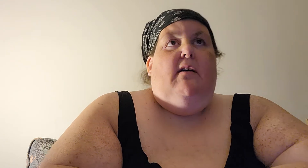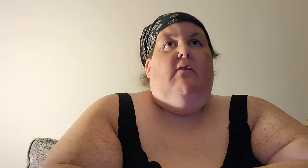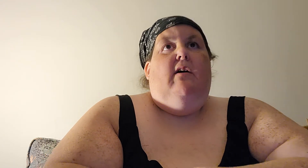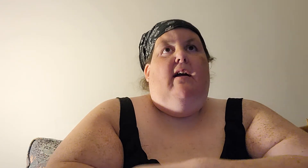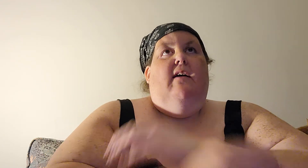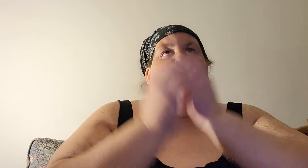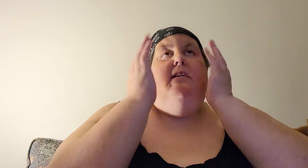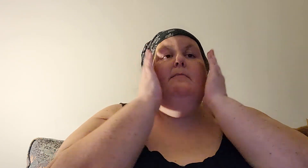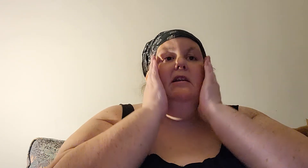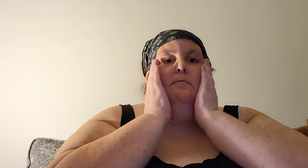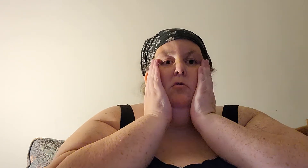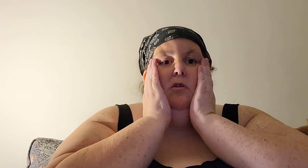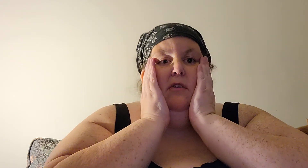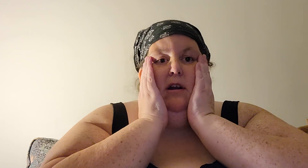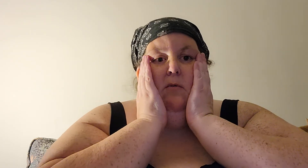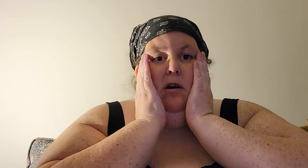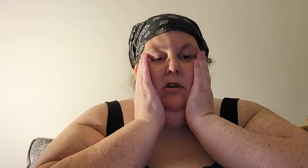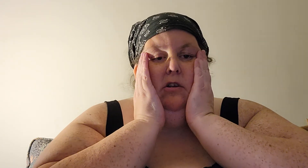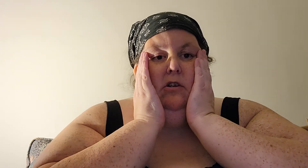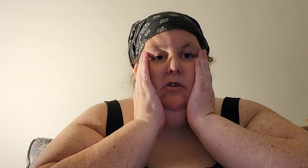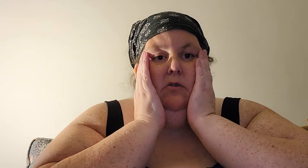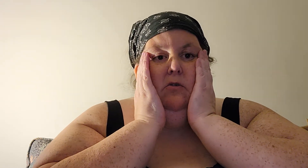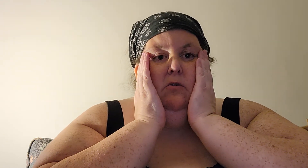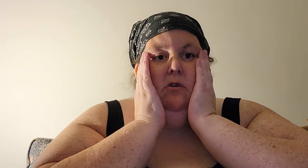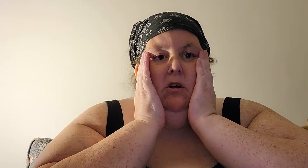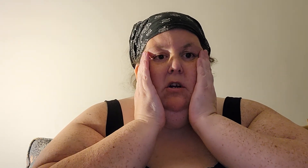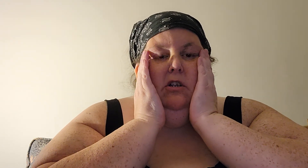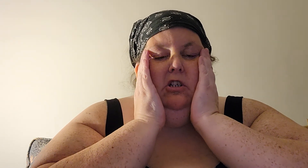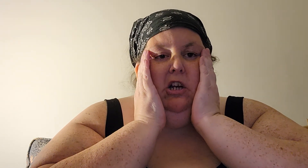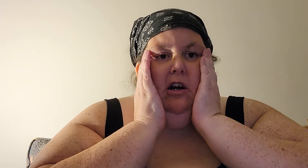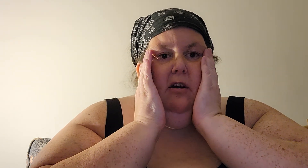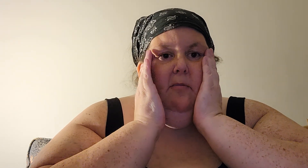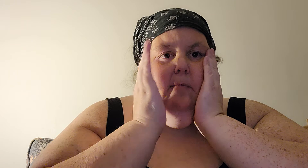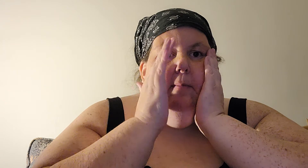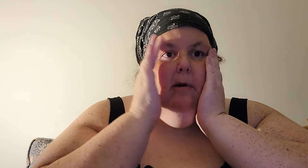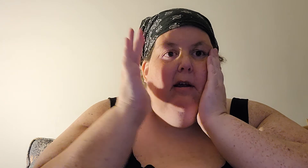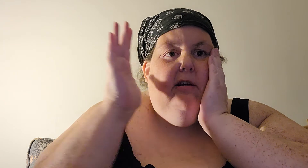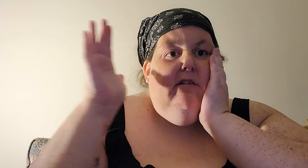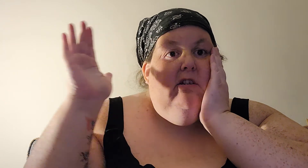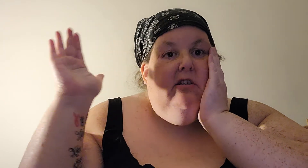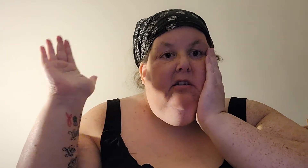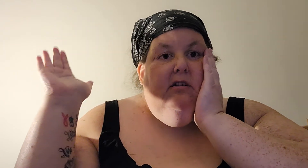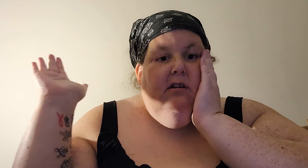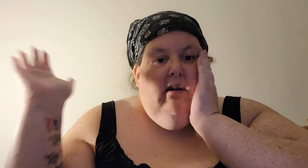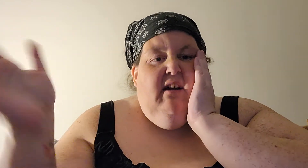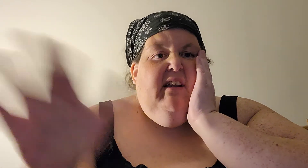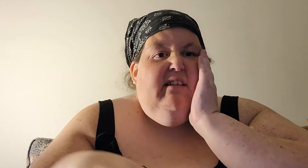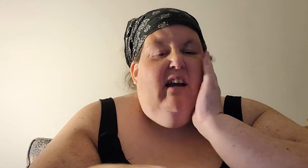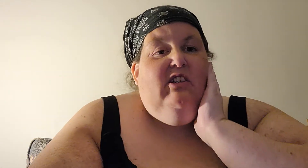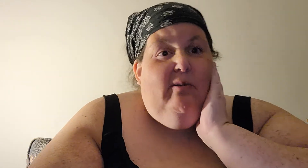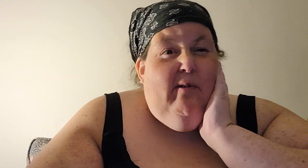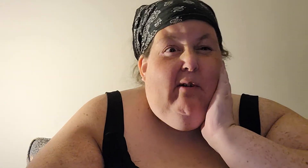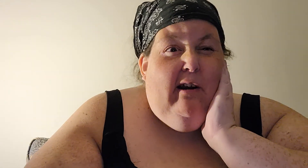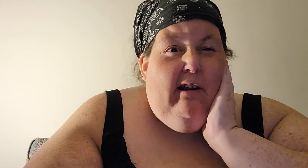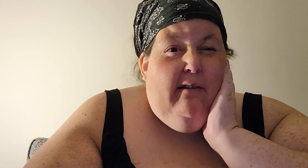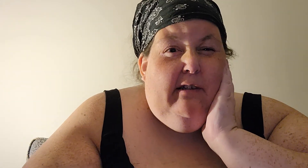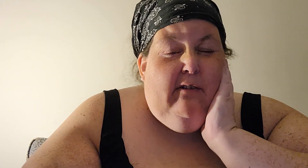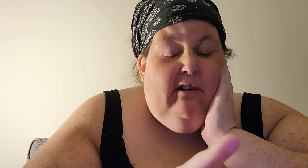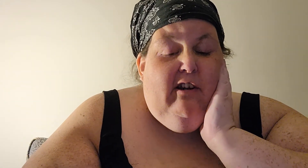Now, I have many, many more that I wanted to share, but my mind is just, guess I should be writing a list, you